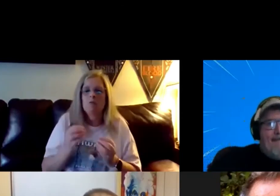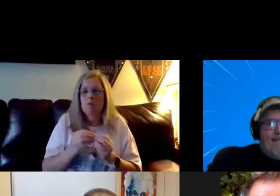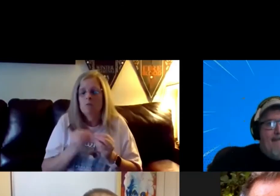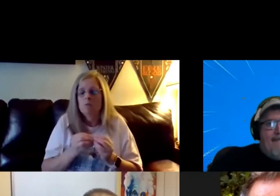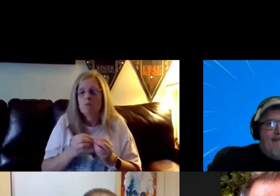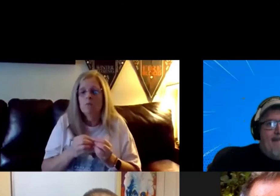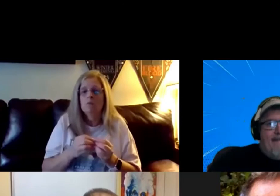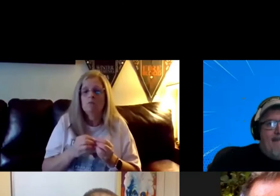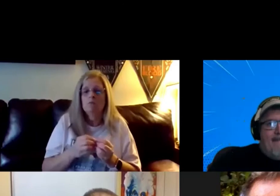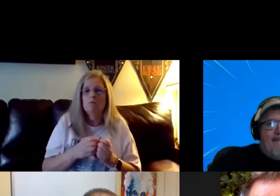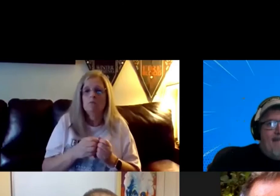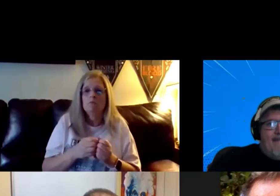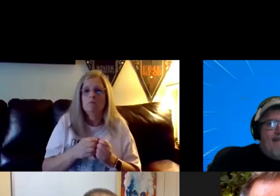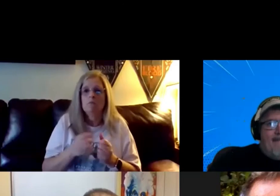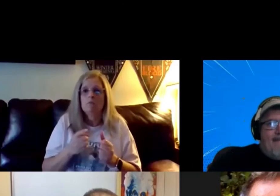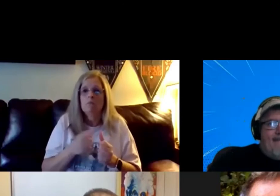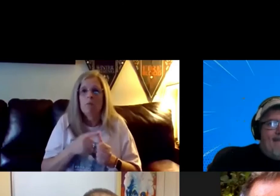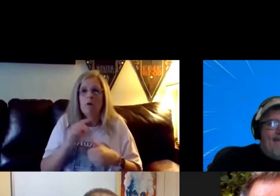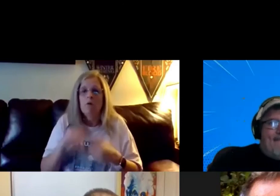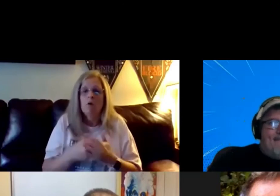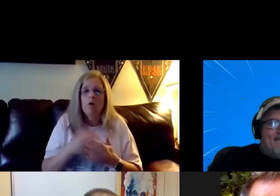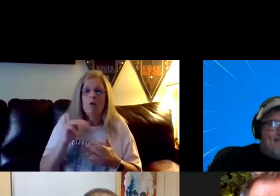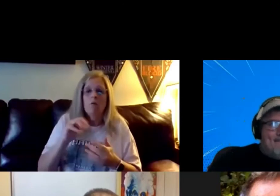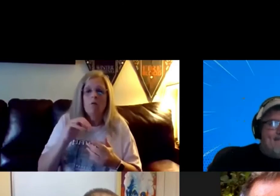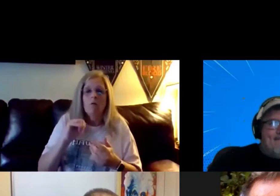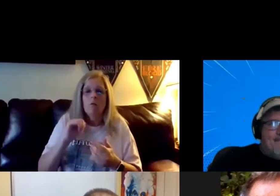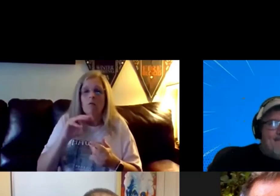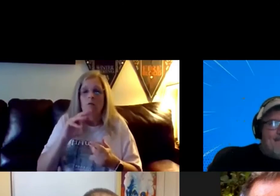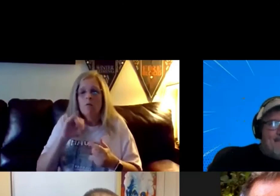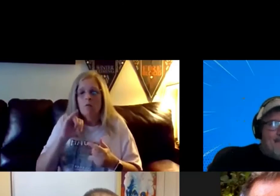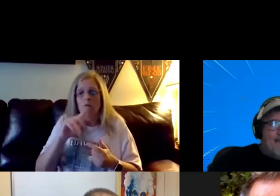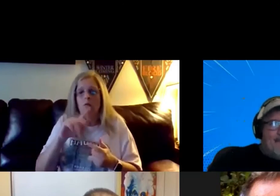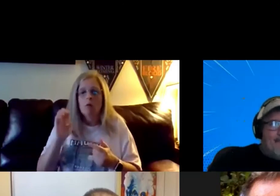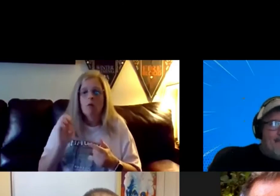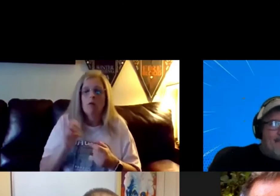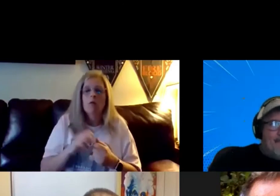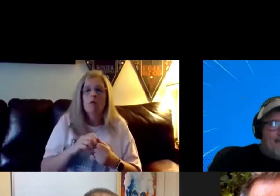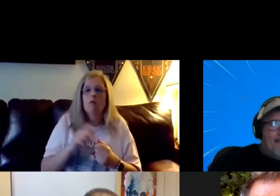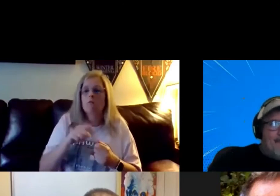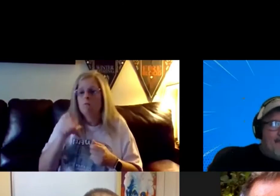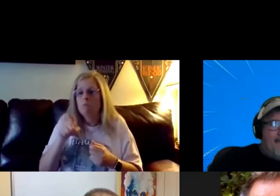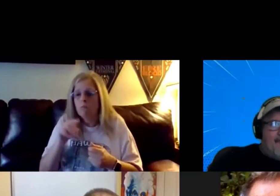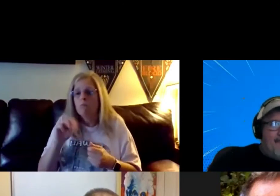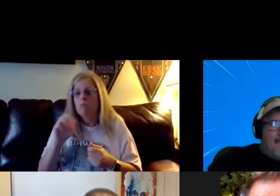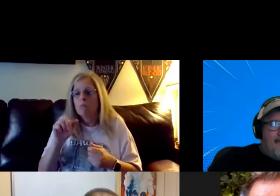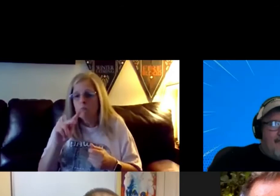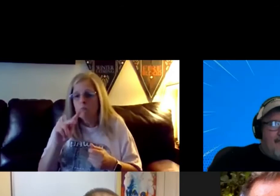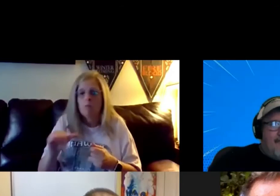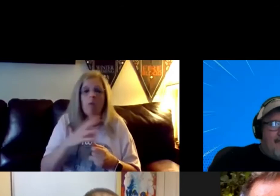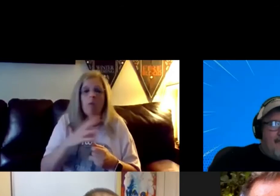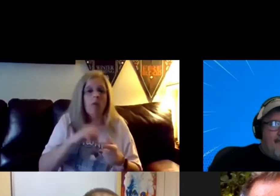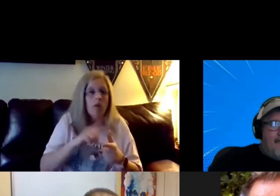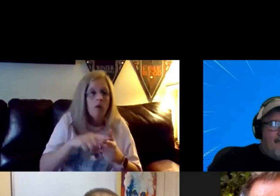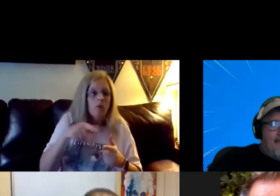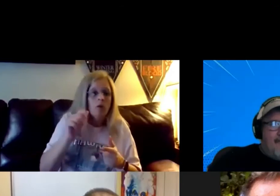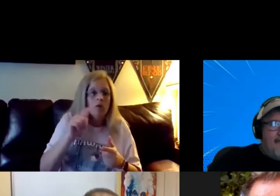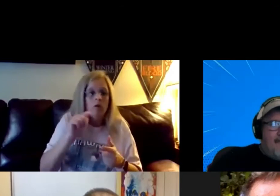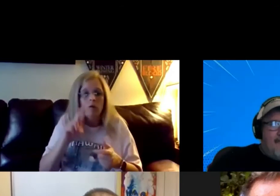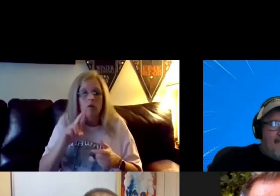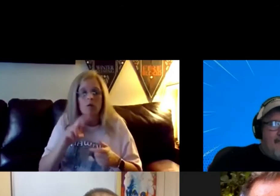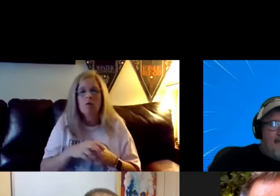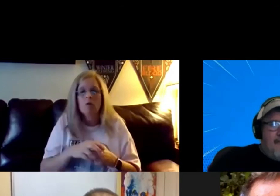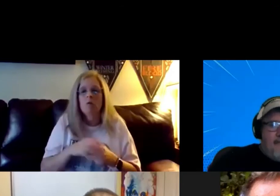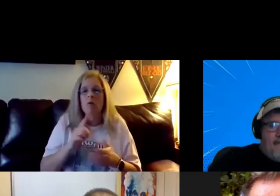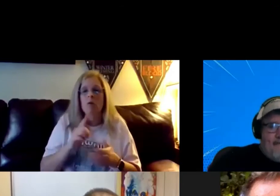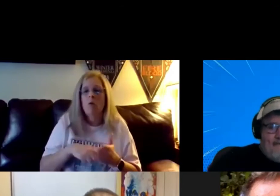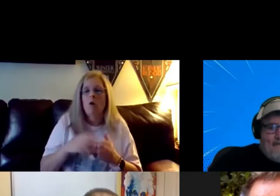meet what, first of all, Mike Ellis talked about, and then you, of course, and then Peter. But what attracted me